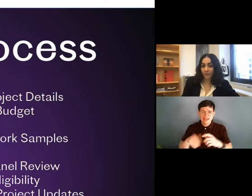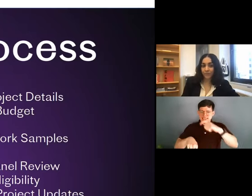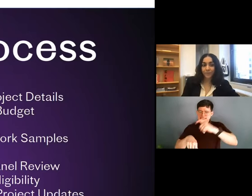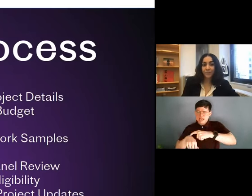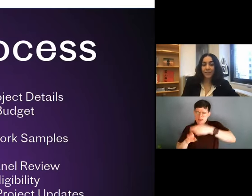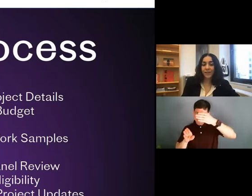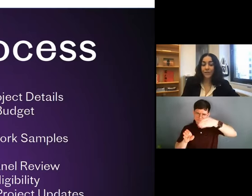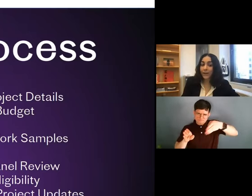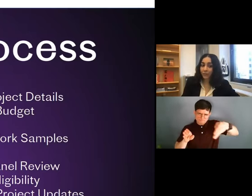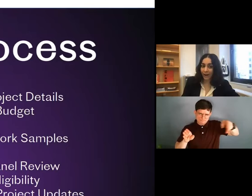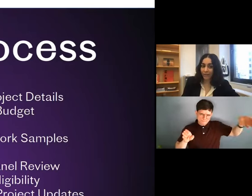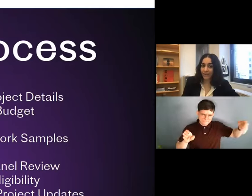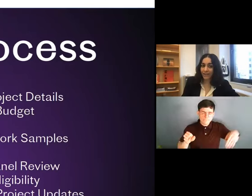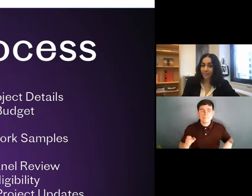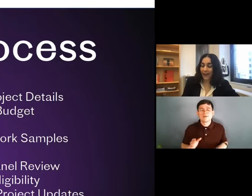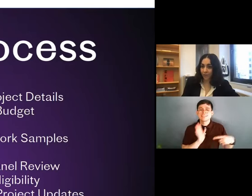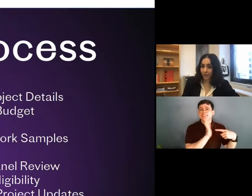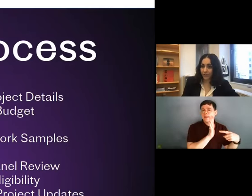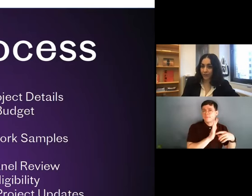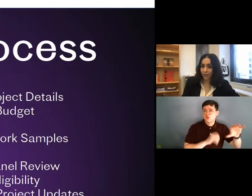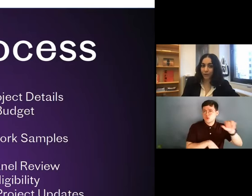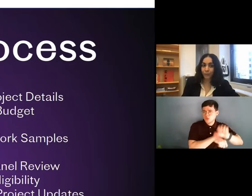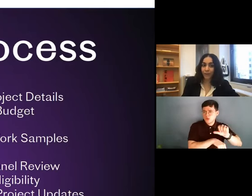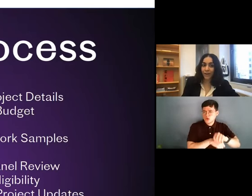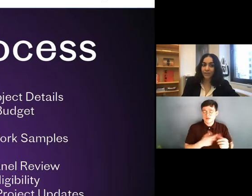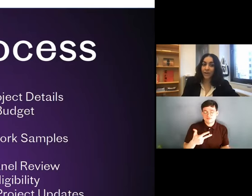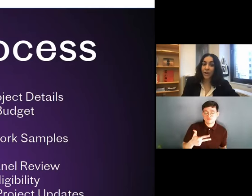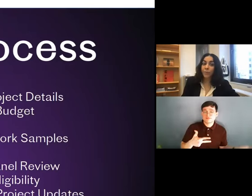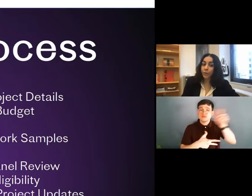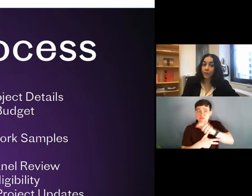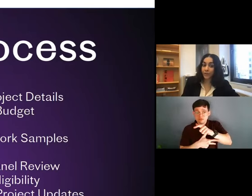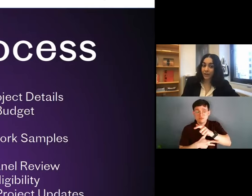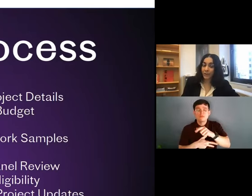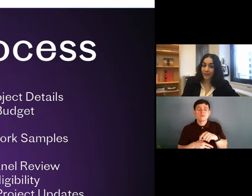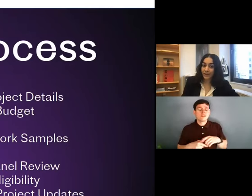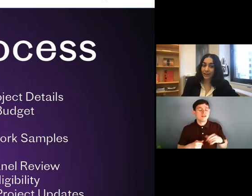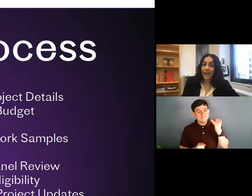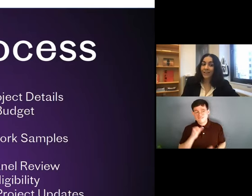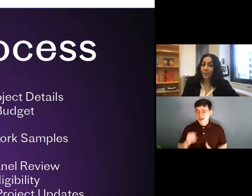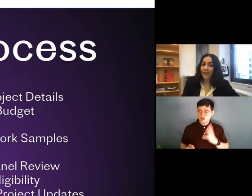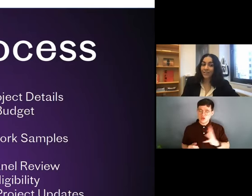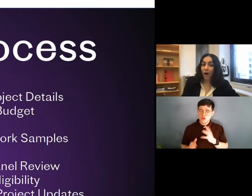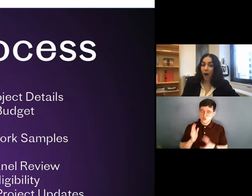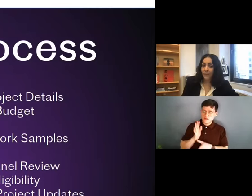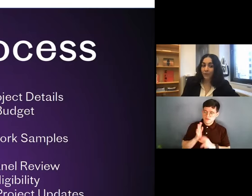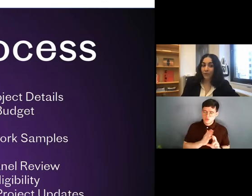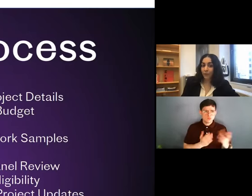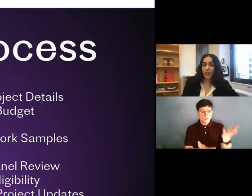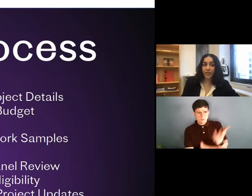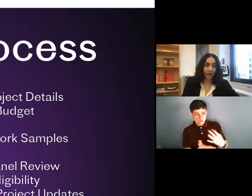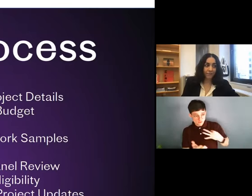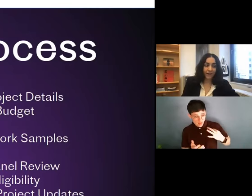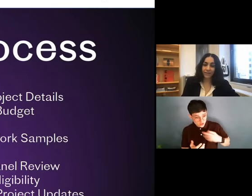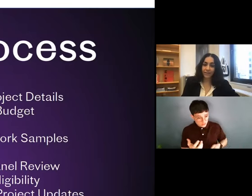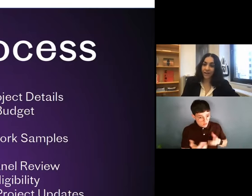samples. The final round is panel review, where you'll provide us proof of your eligibility, as well as some optional